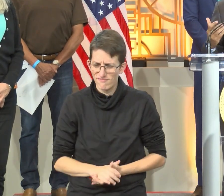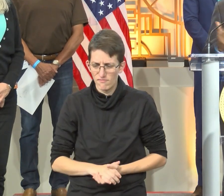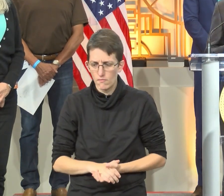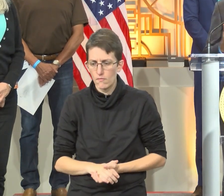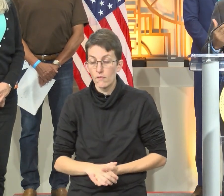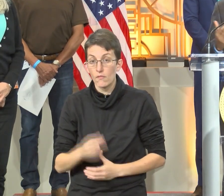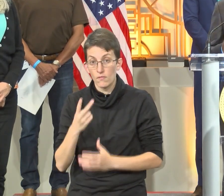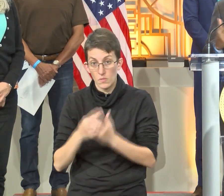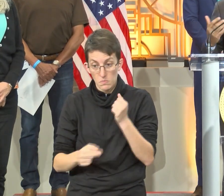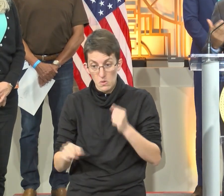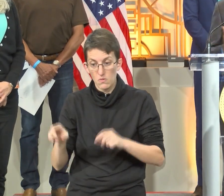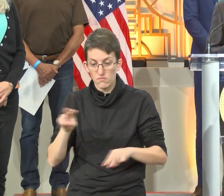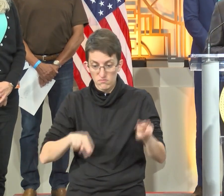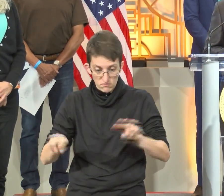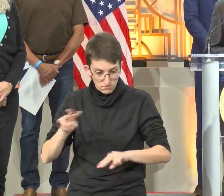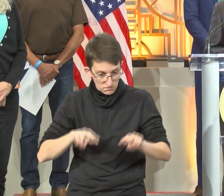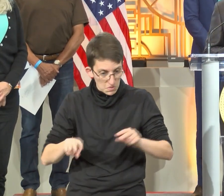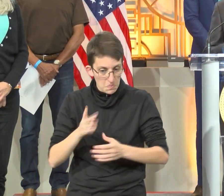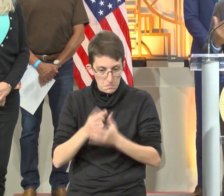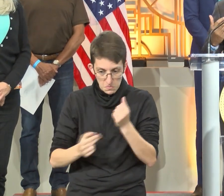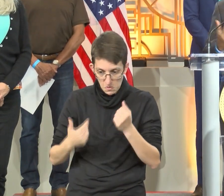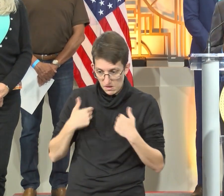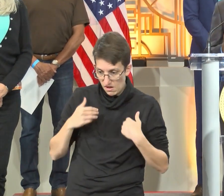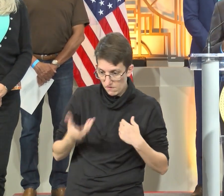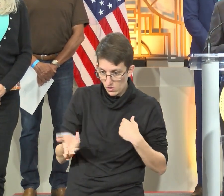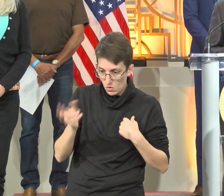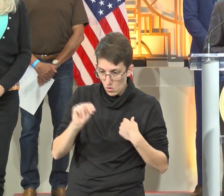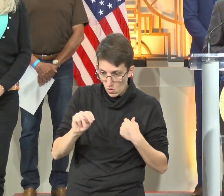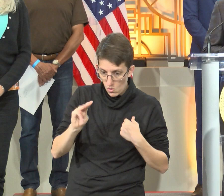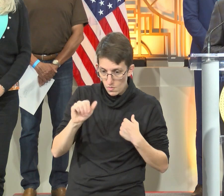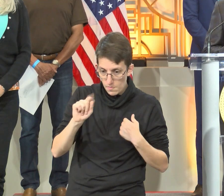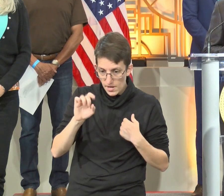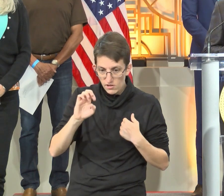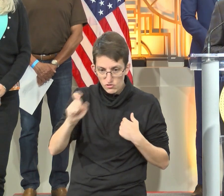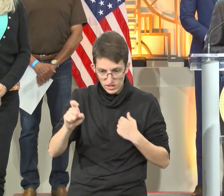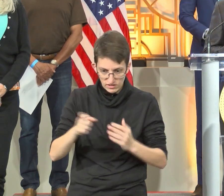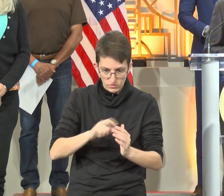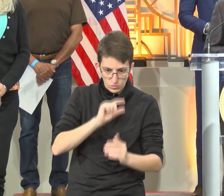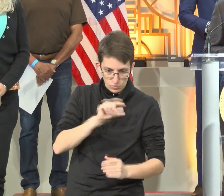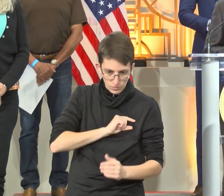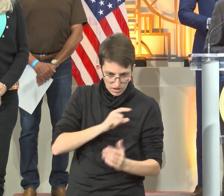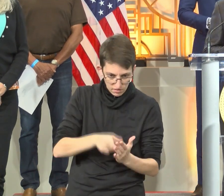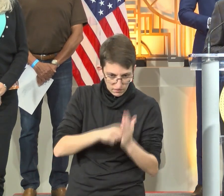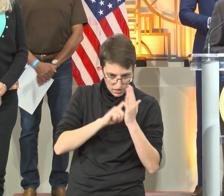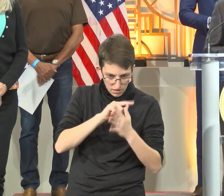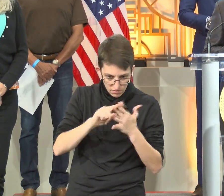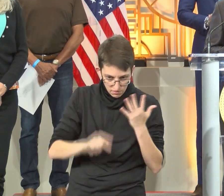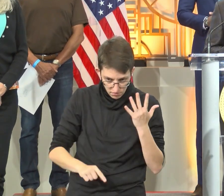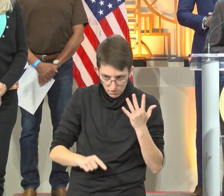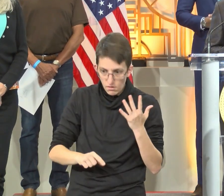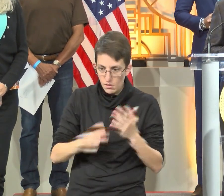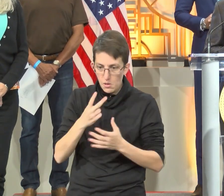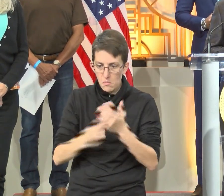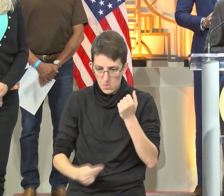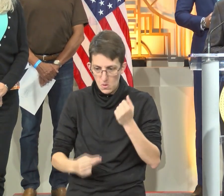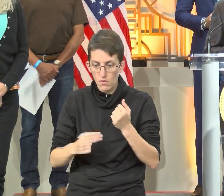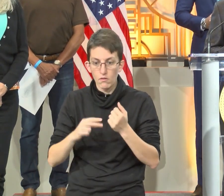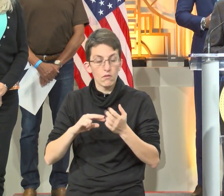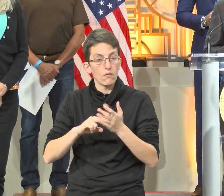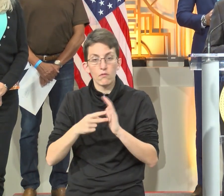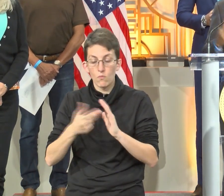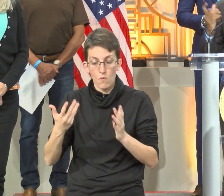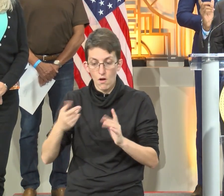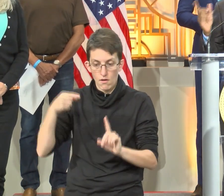Both are being evaluated, both have their own matrix, both based on need, and we want to make sure that we're helping those businesses that need our help the